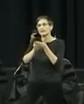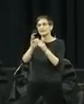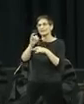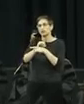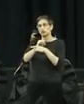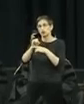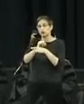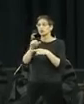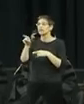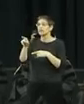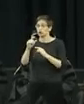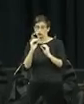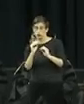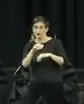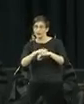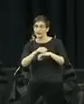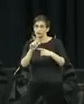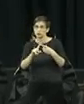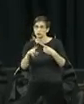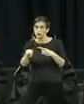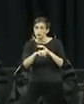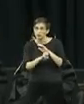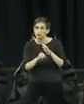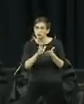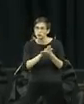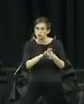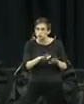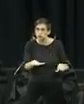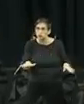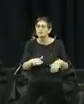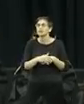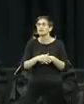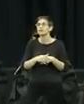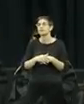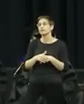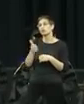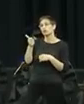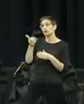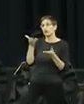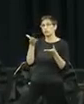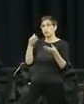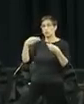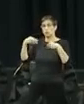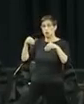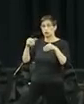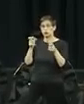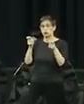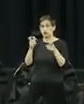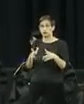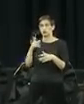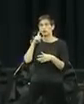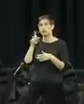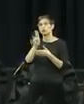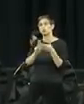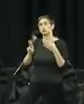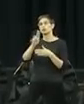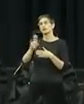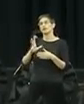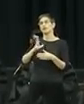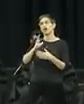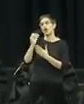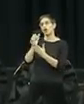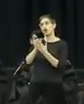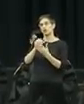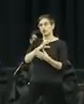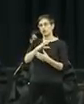to elementary school children. Lily has served as marketing director for the university's Fine Arts Council